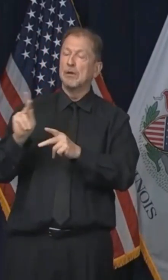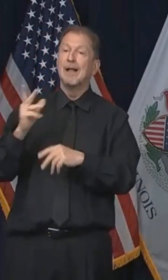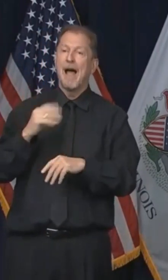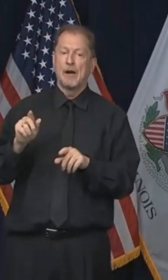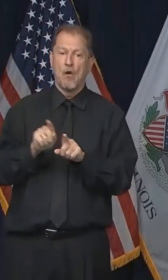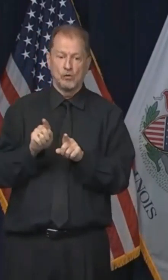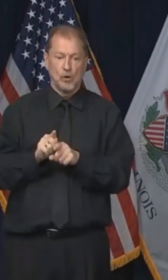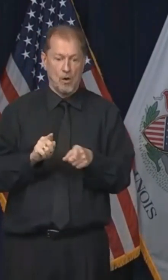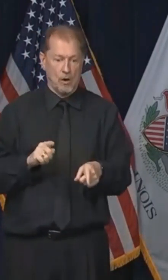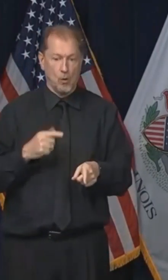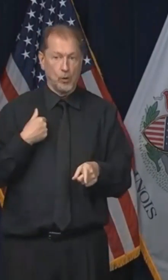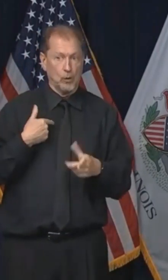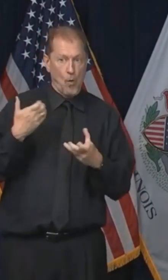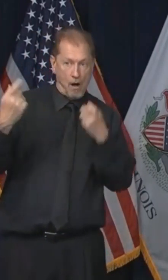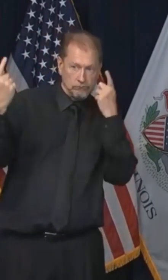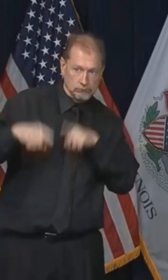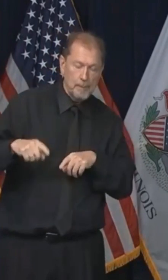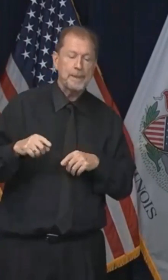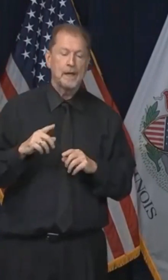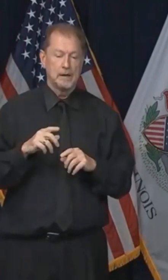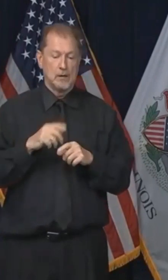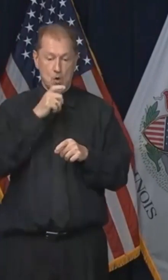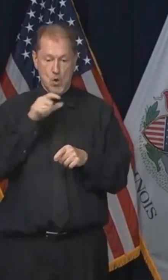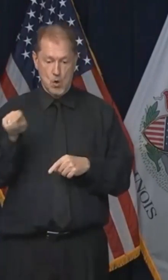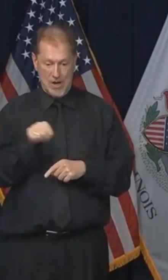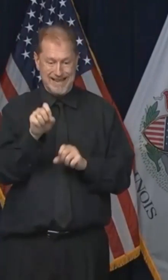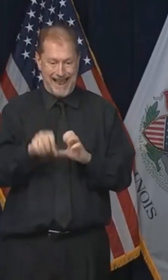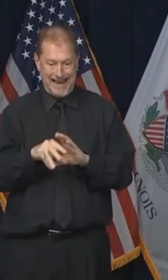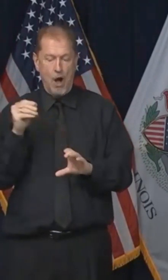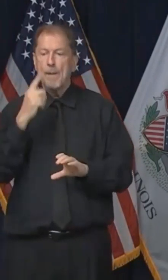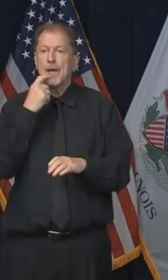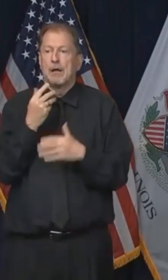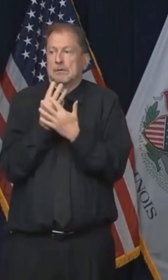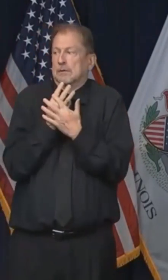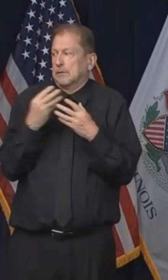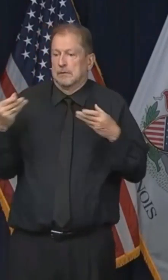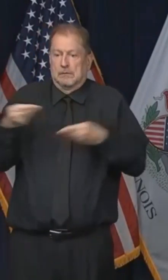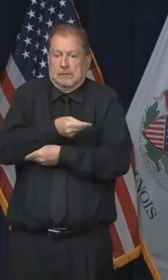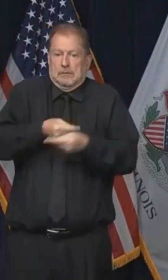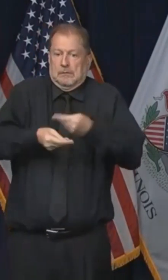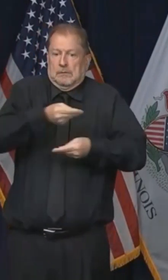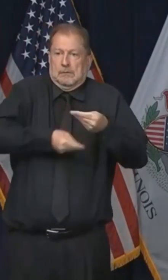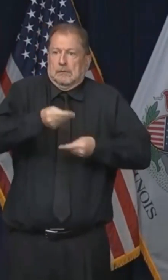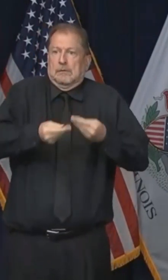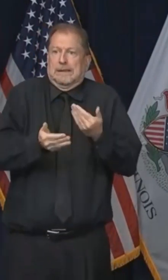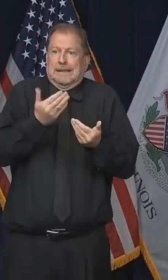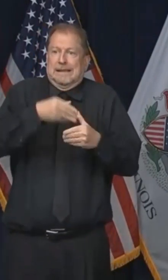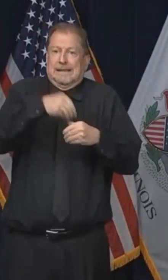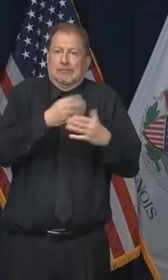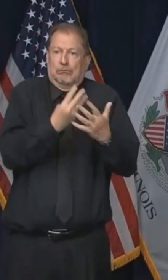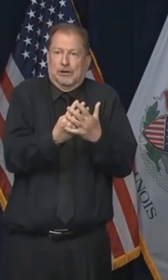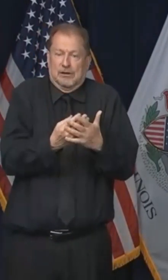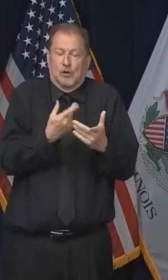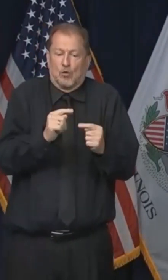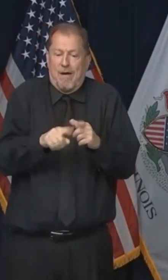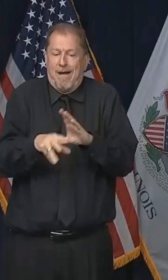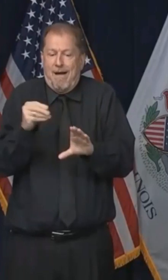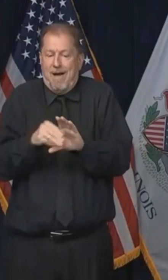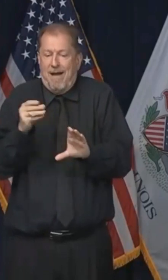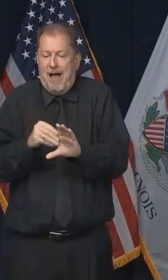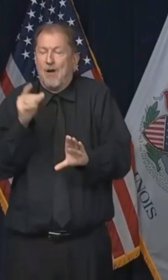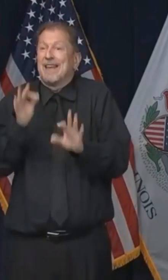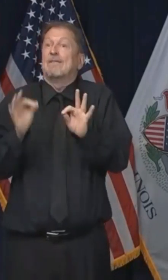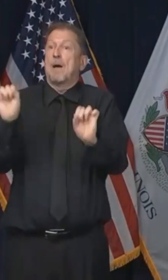pressure within prisons where they're in such close quarters that they might be communicable to one another. But I also want to say that we are treating